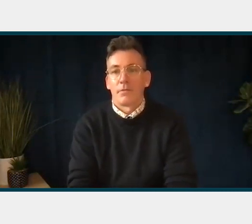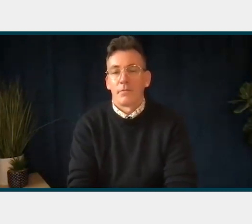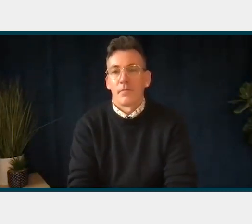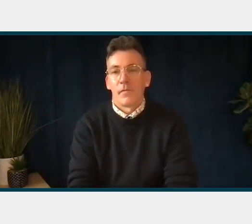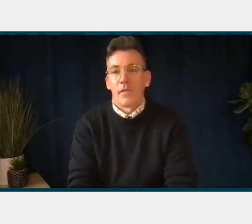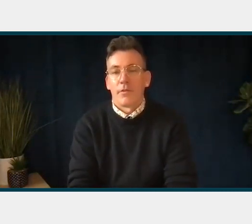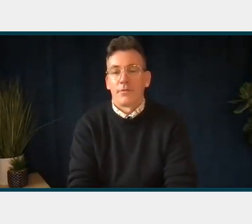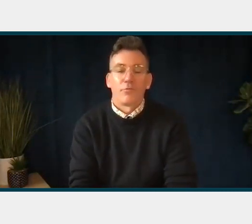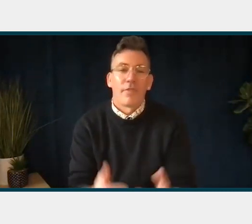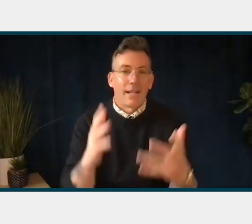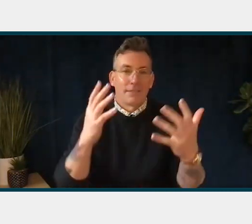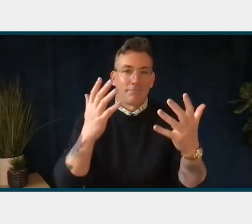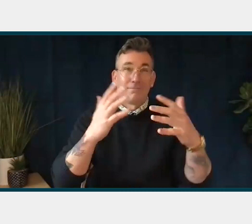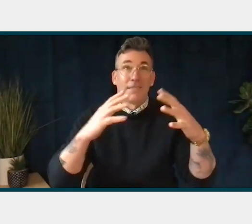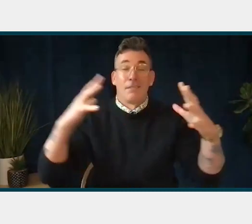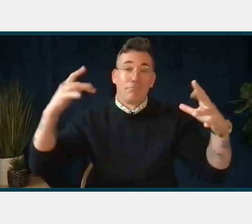community.